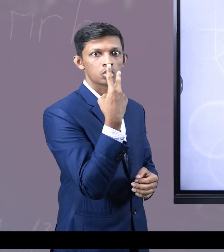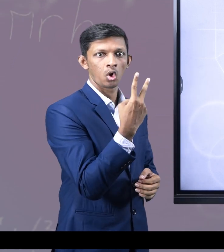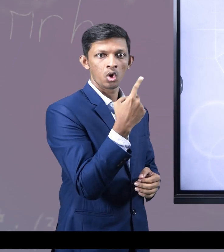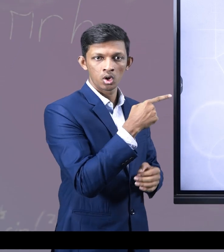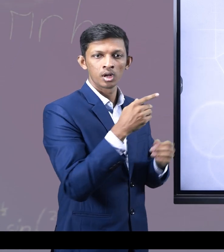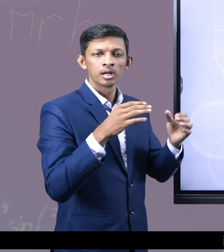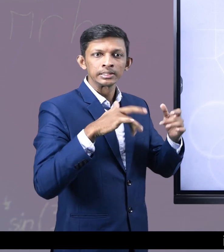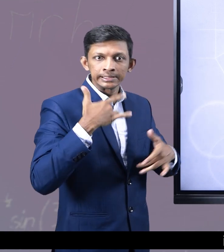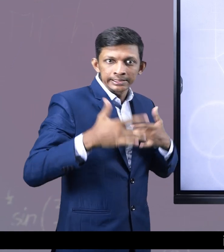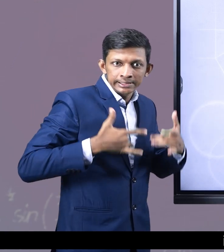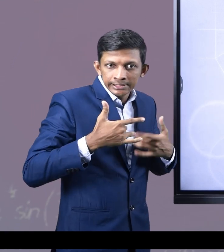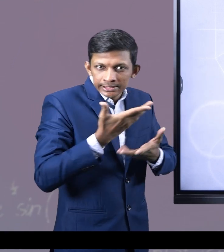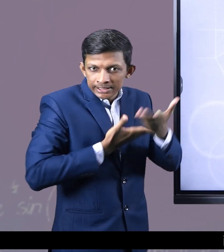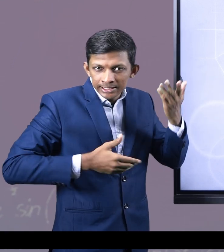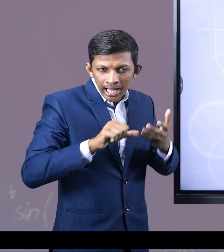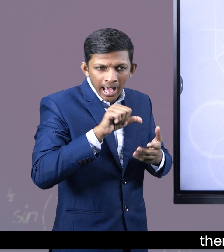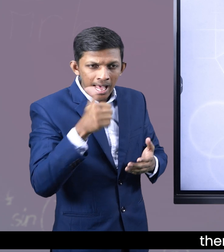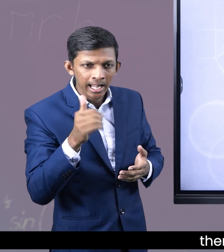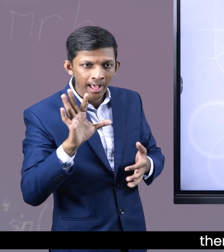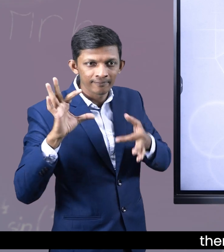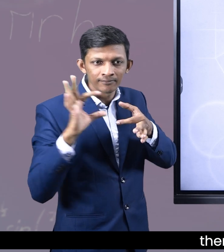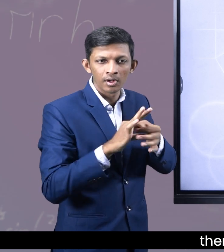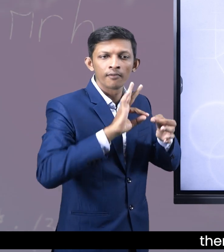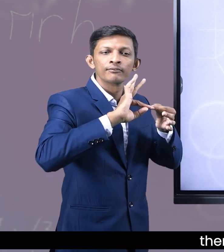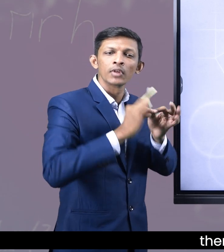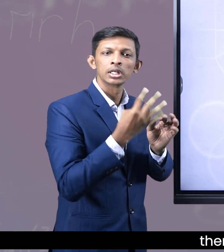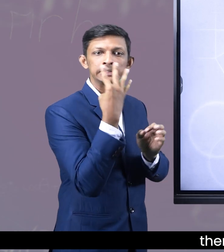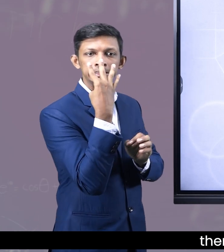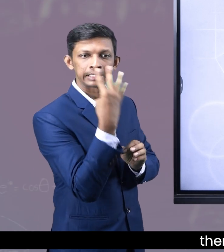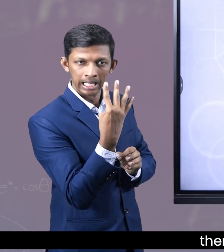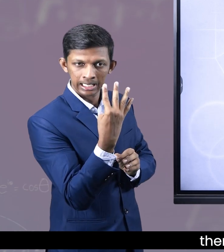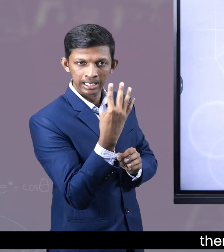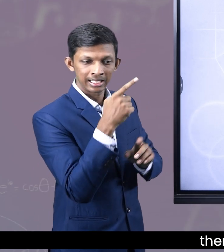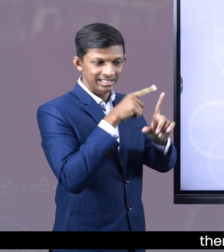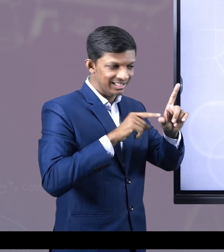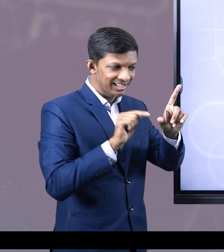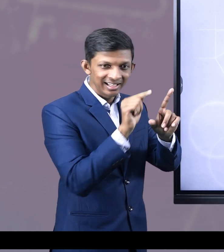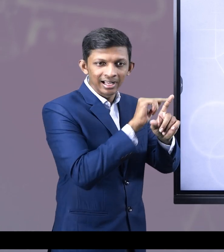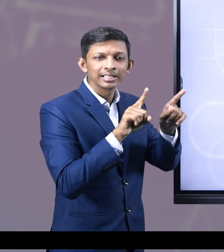When two lines intersect each other, then they form four angles, so that